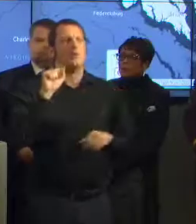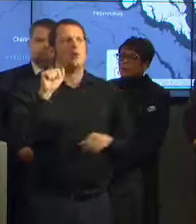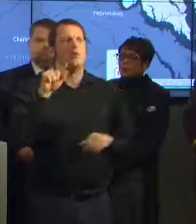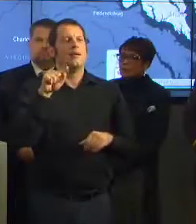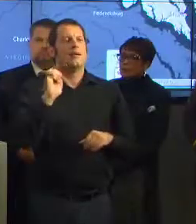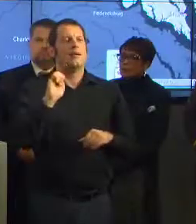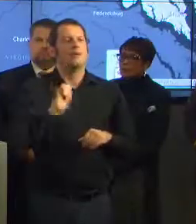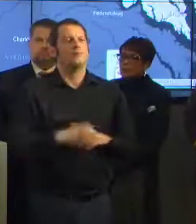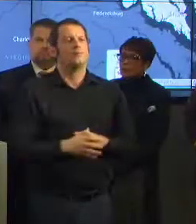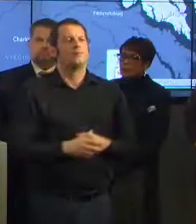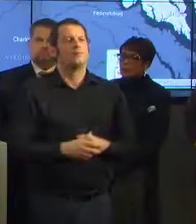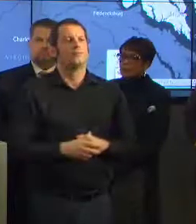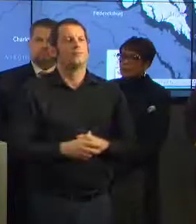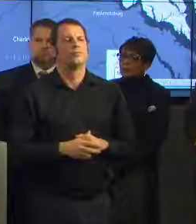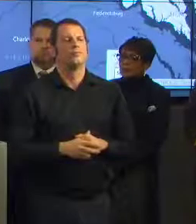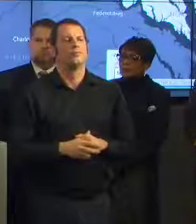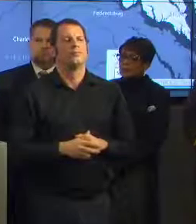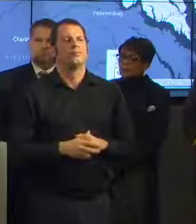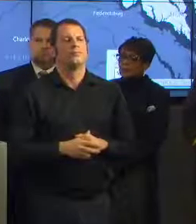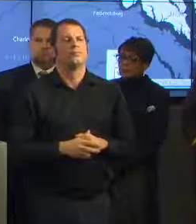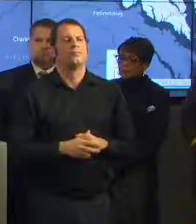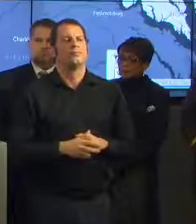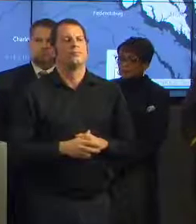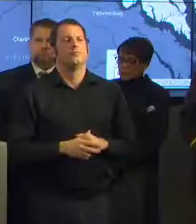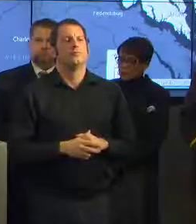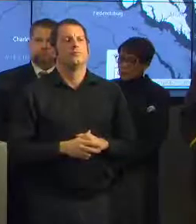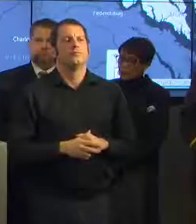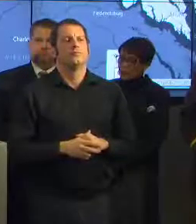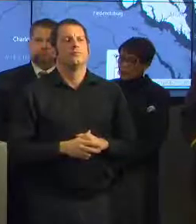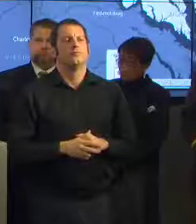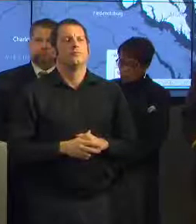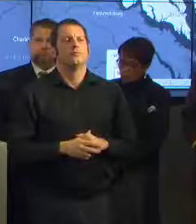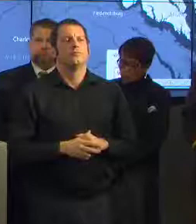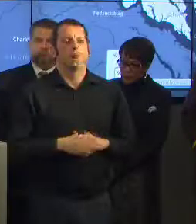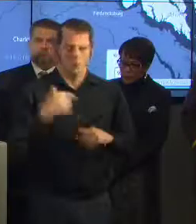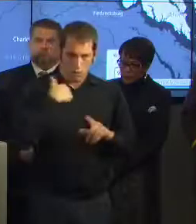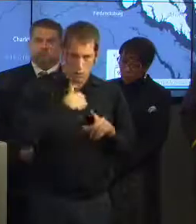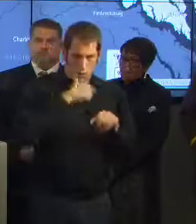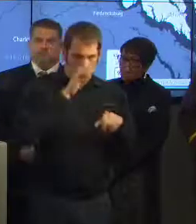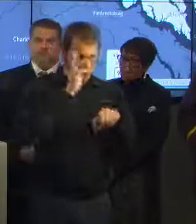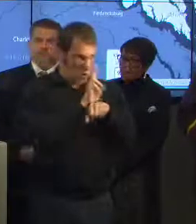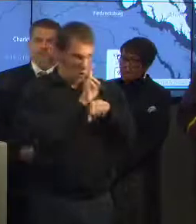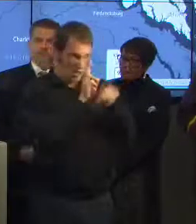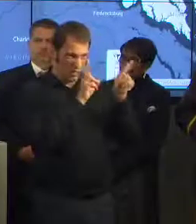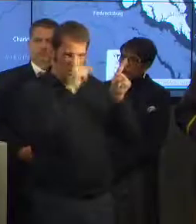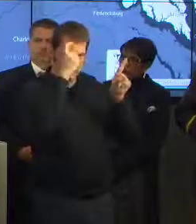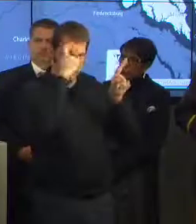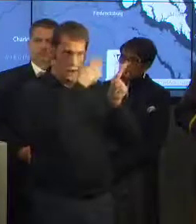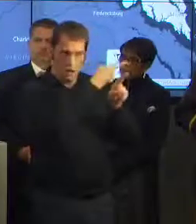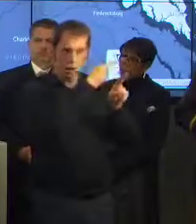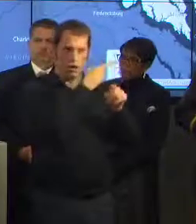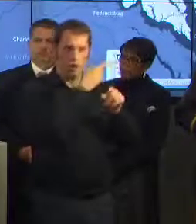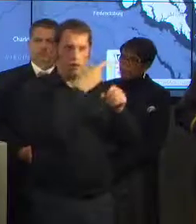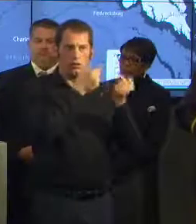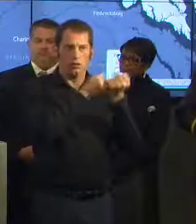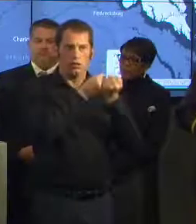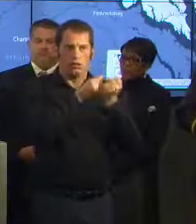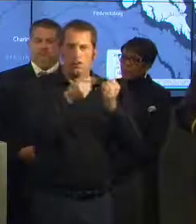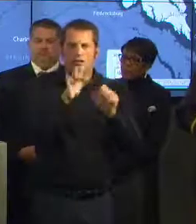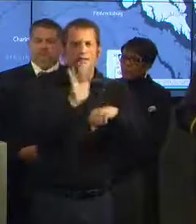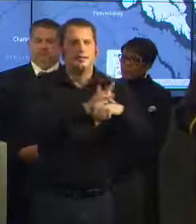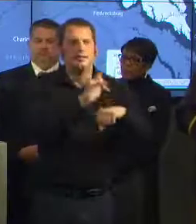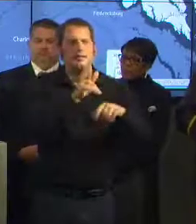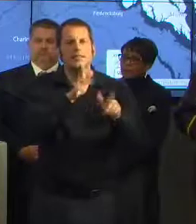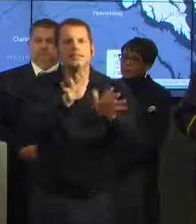to drive them to the local level, to give them the tools to reach out and touch their communities and start turning the tide here.